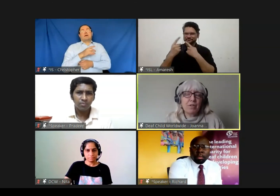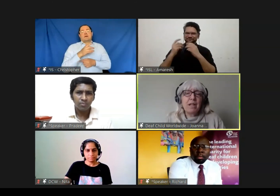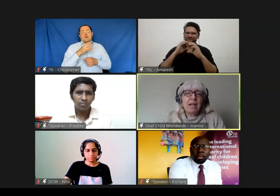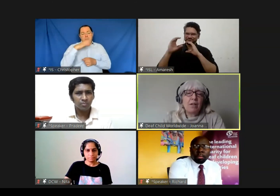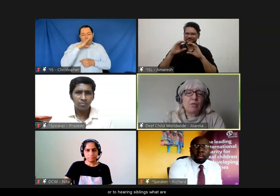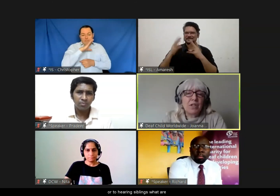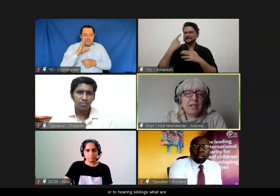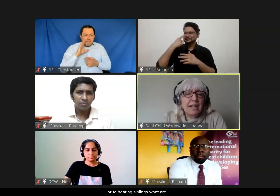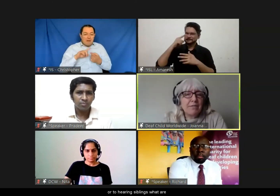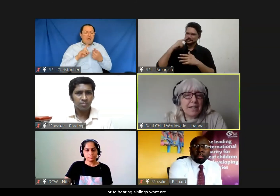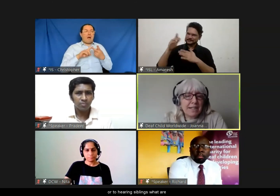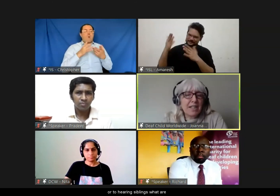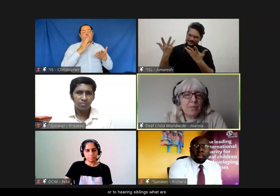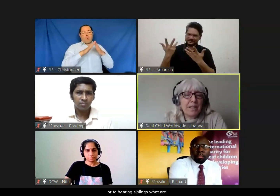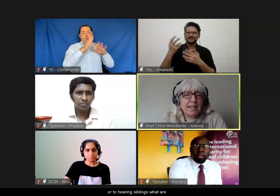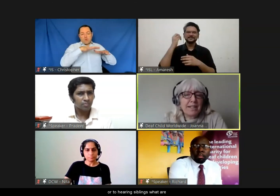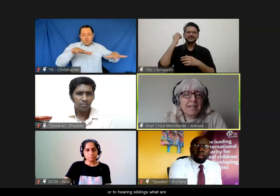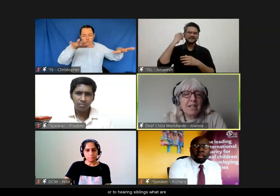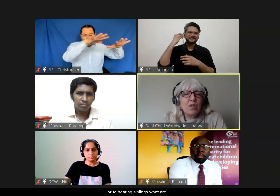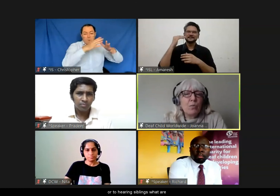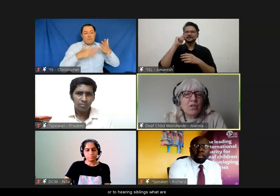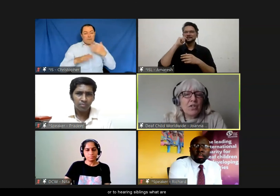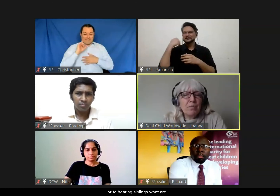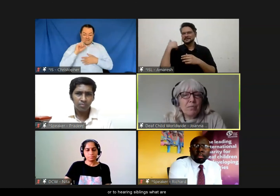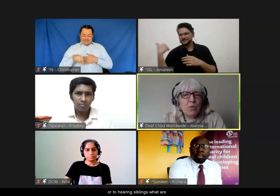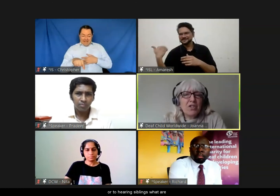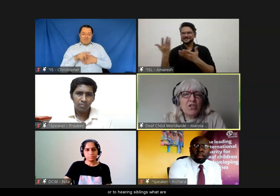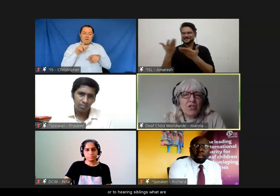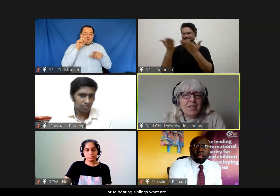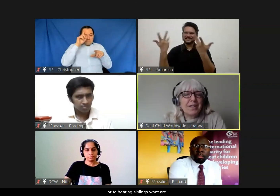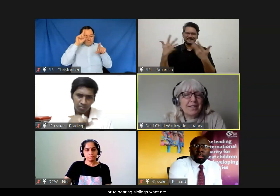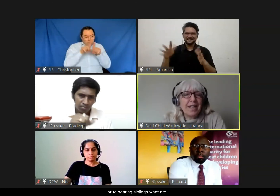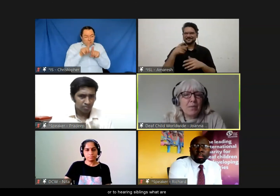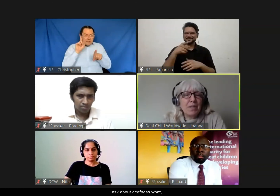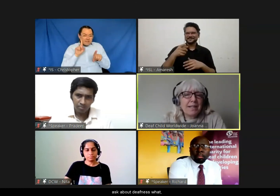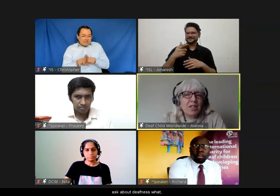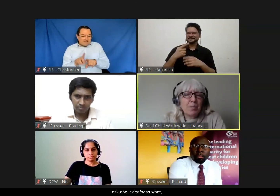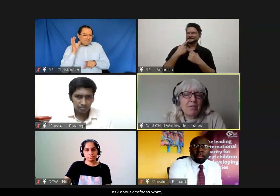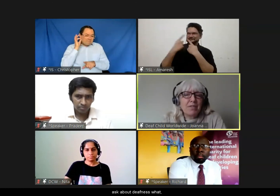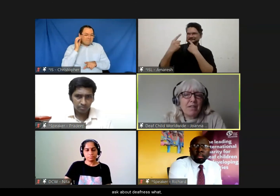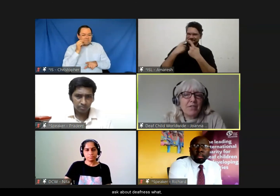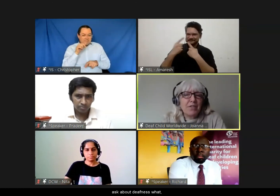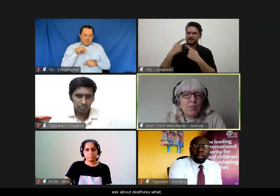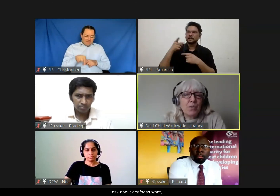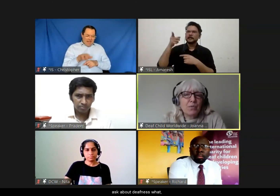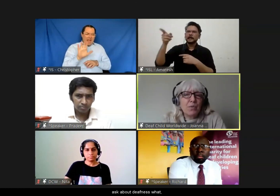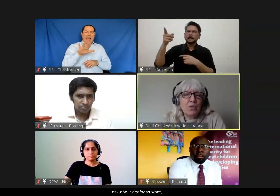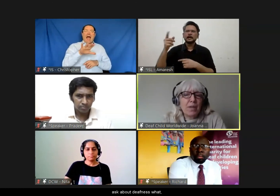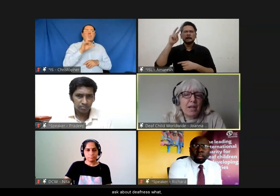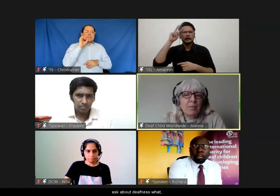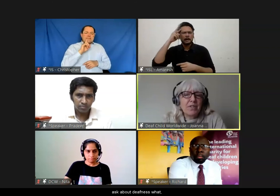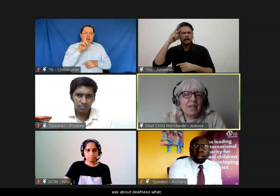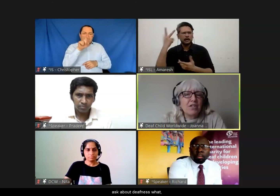parents or to hearing siblings, what are the questions that they will ask about deafness?